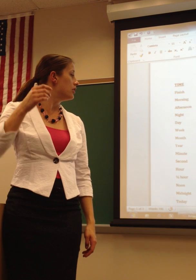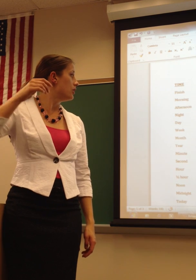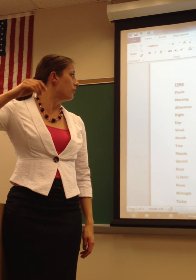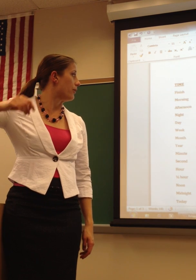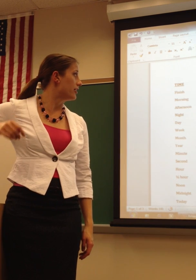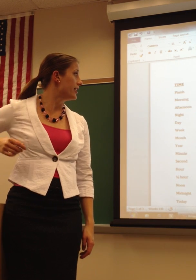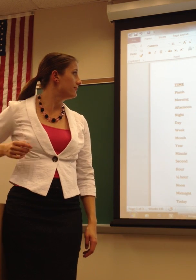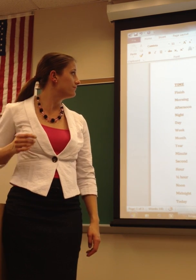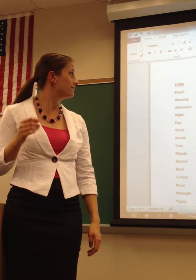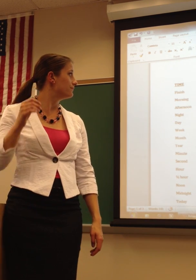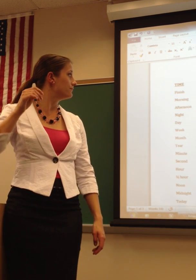Rarely.